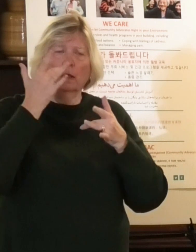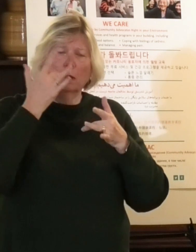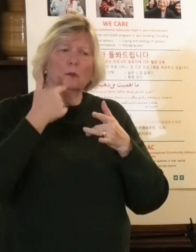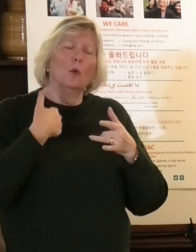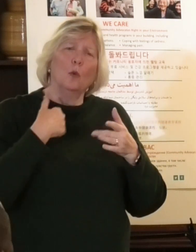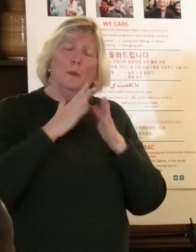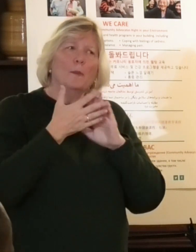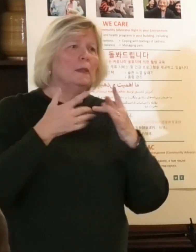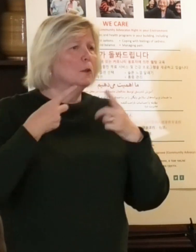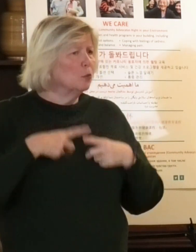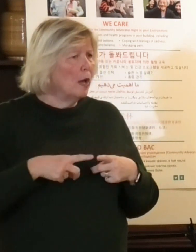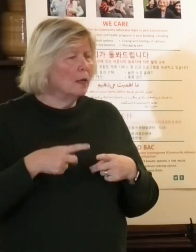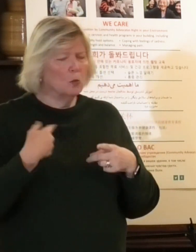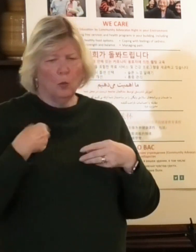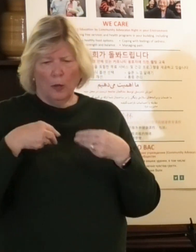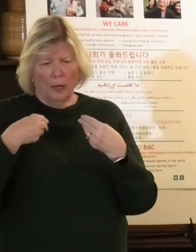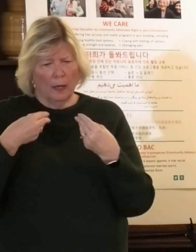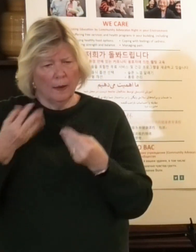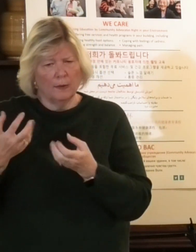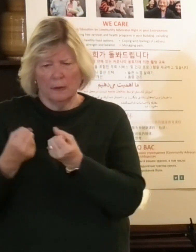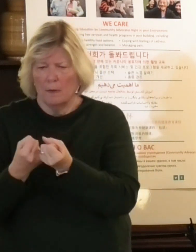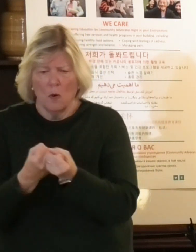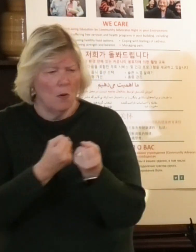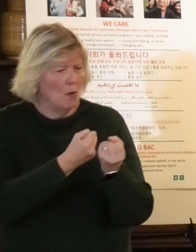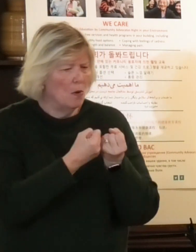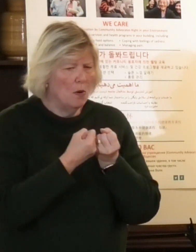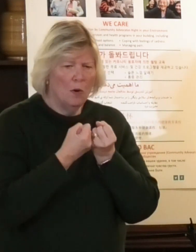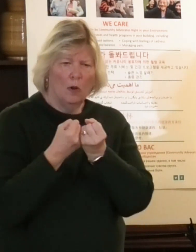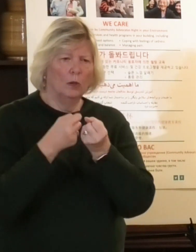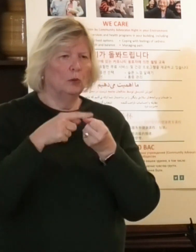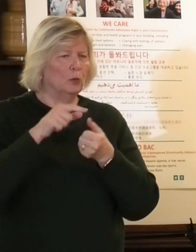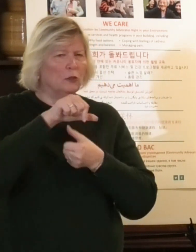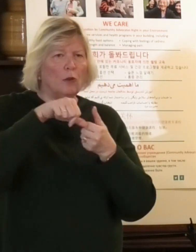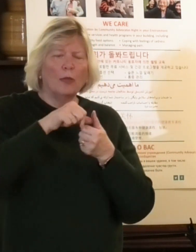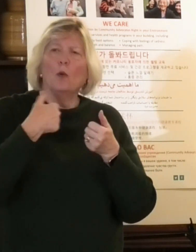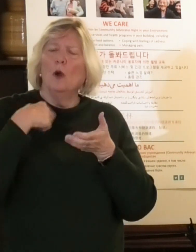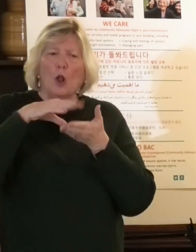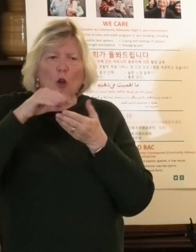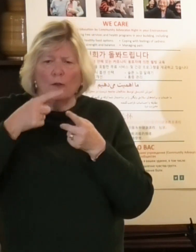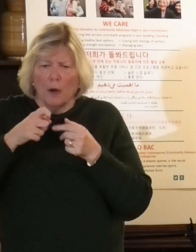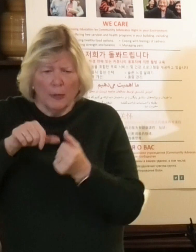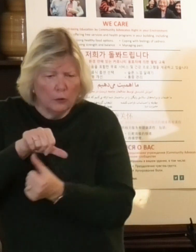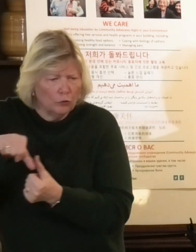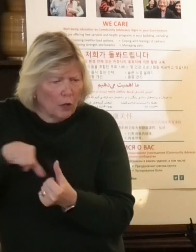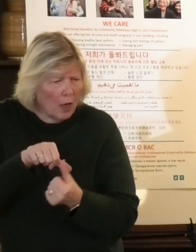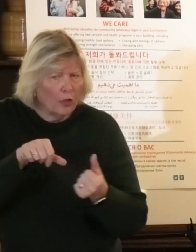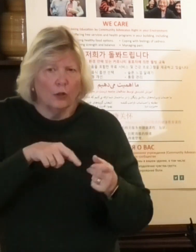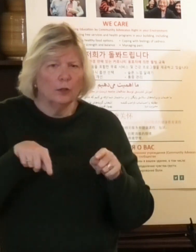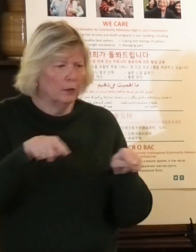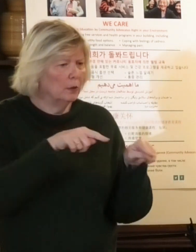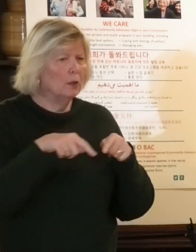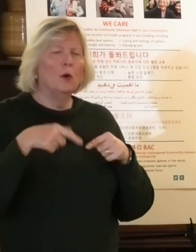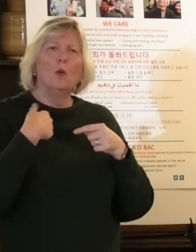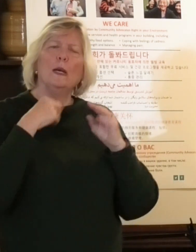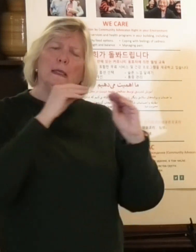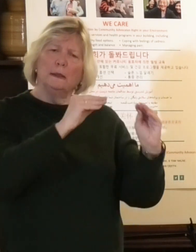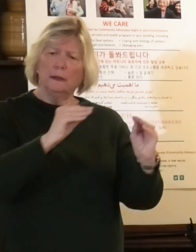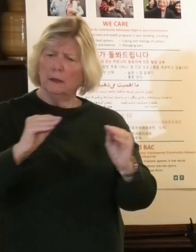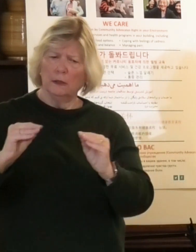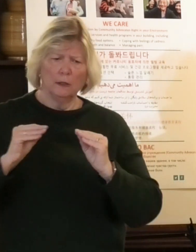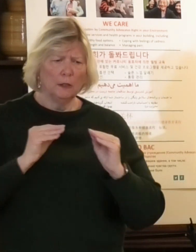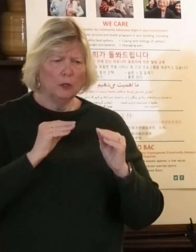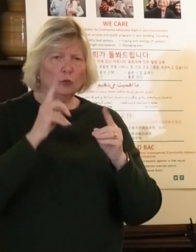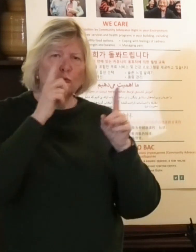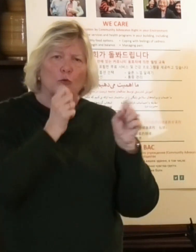each other support and we learn from each other. We teach each other the strategies that we